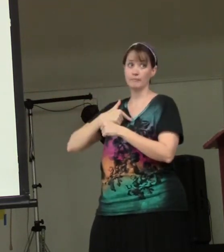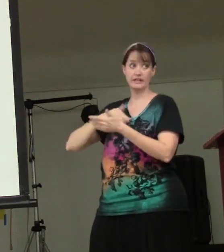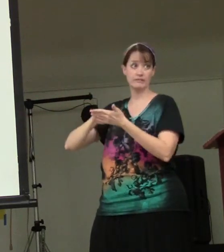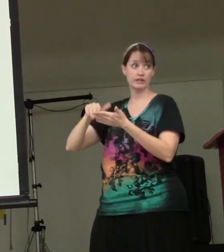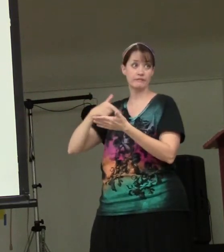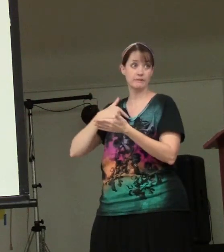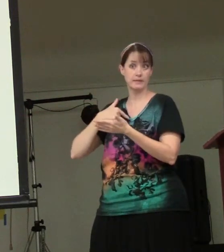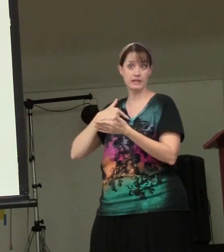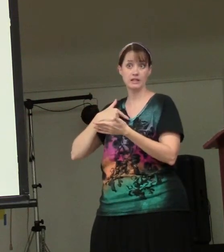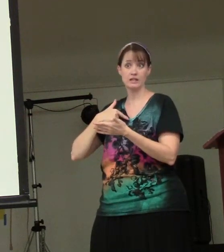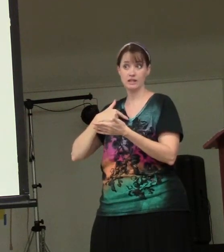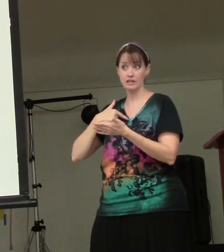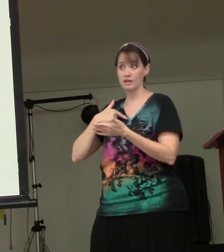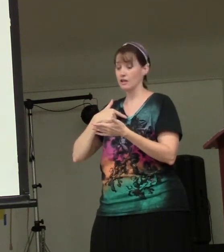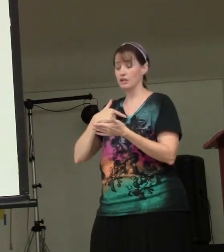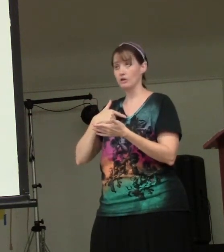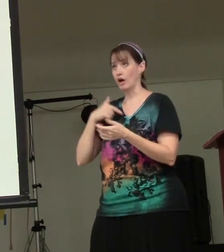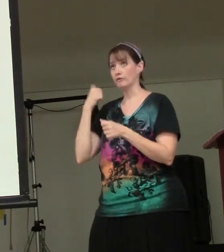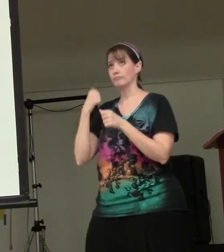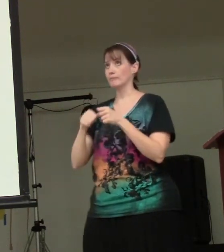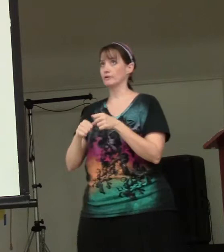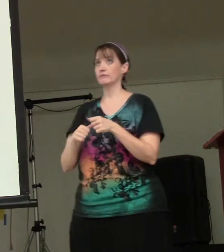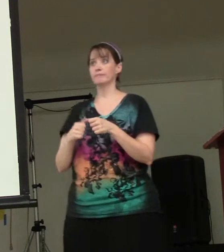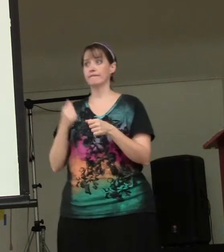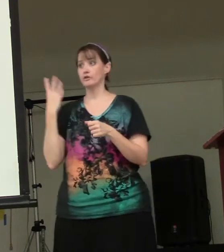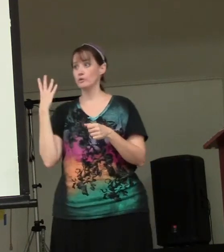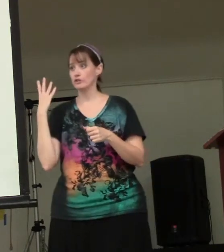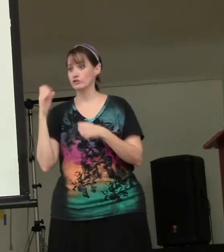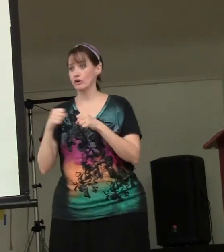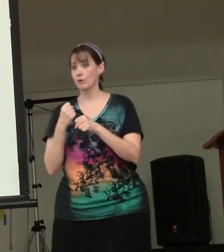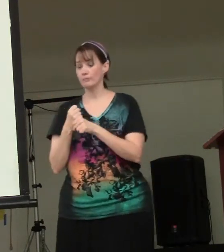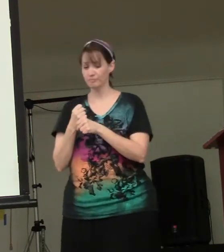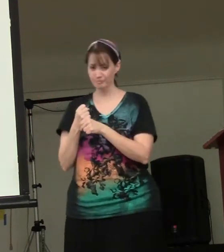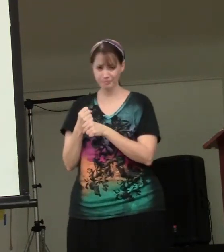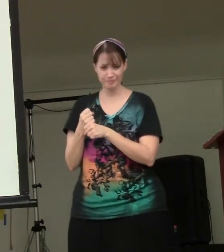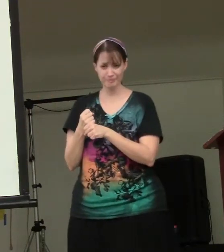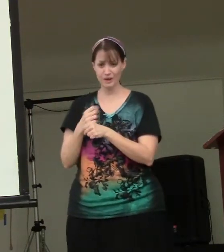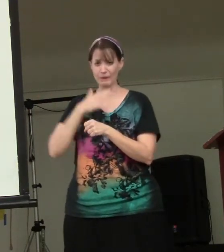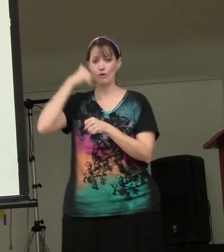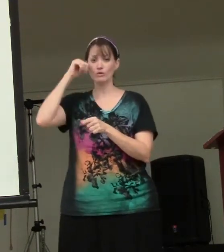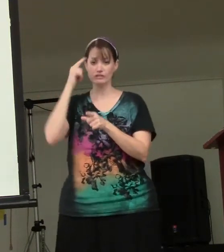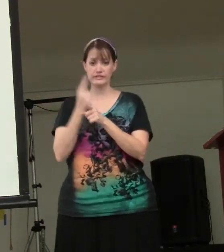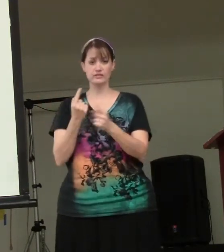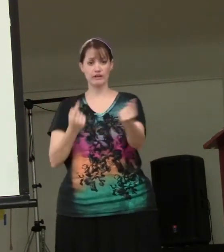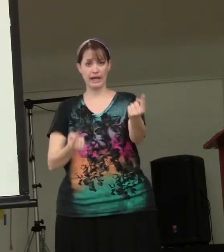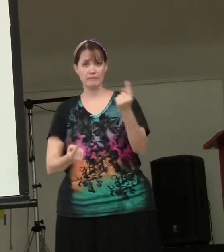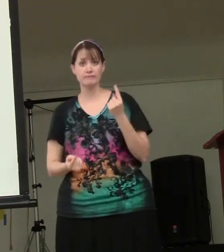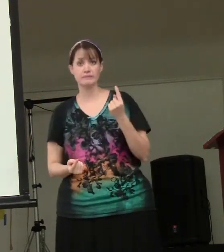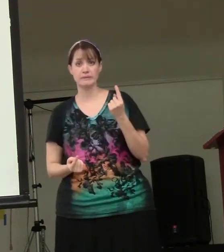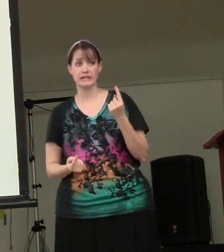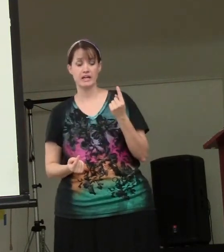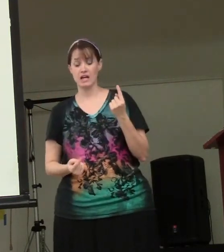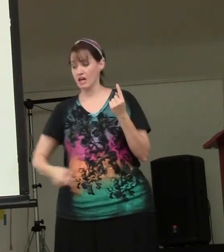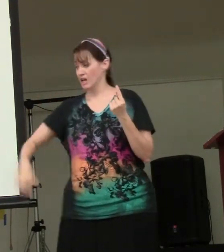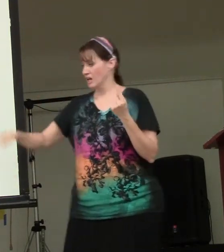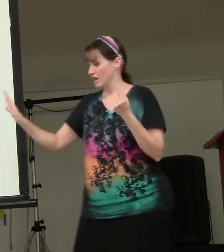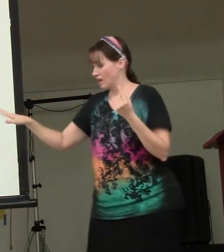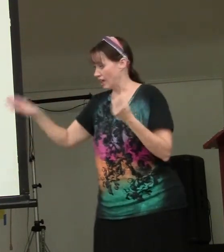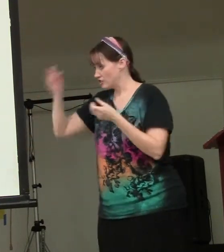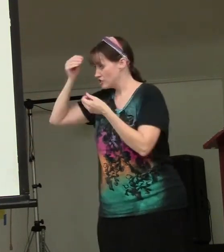going to forgive you. You know, I remember a few years ago, my older sister came up to me and she